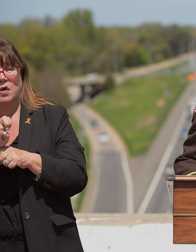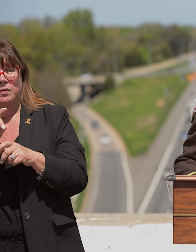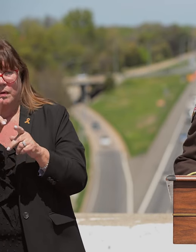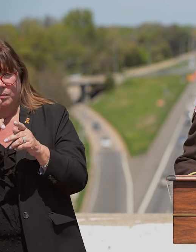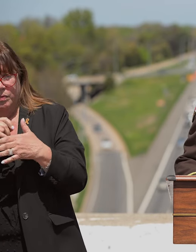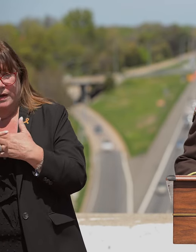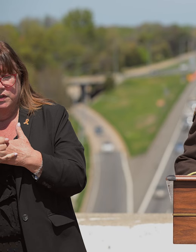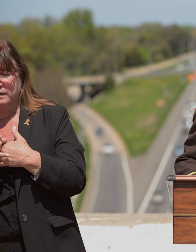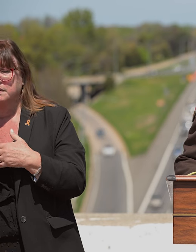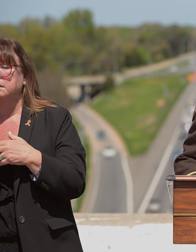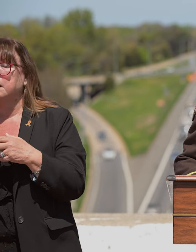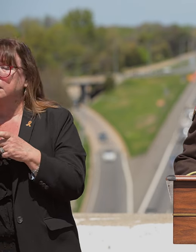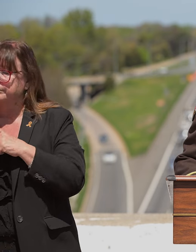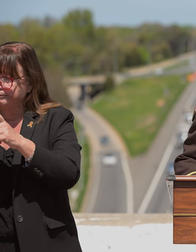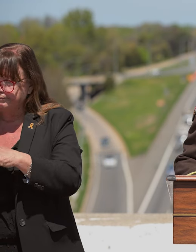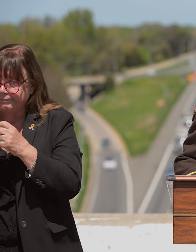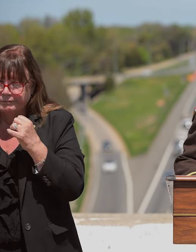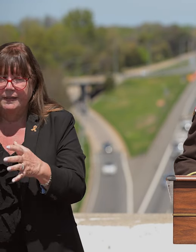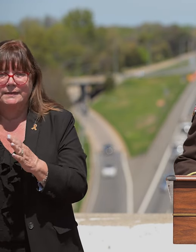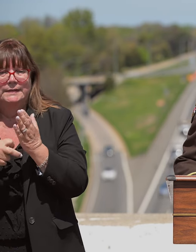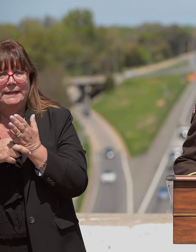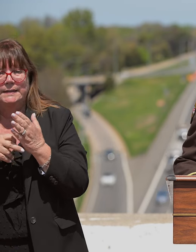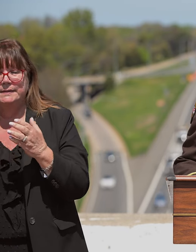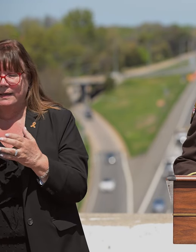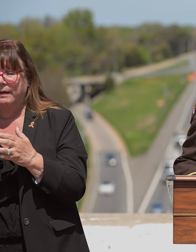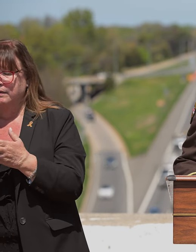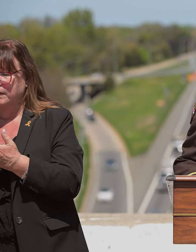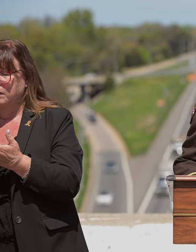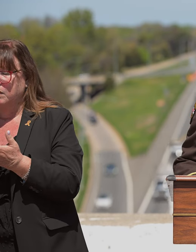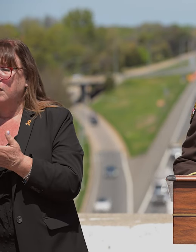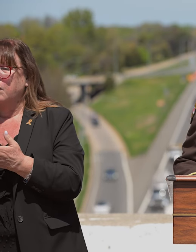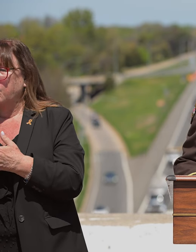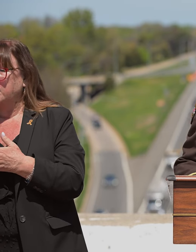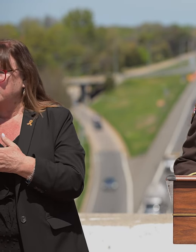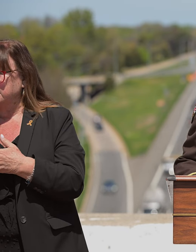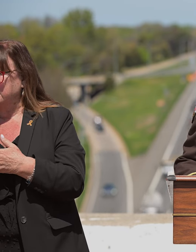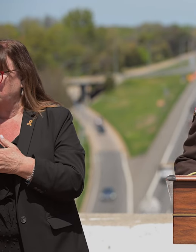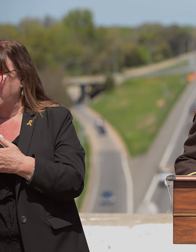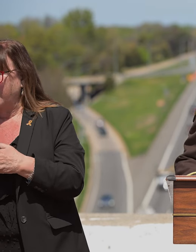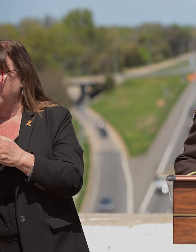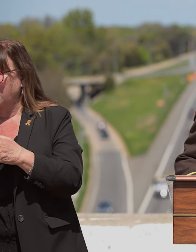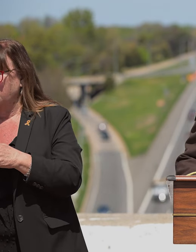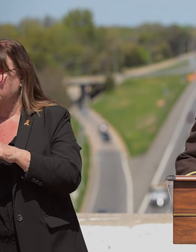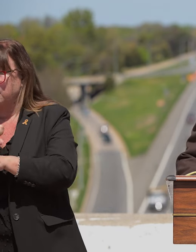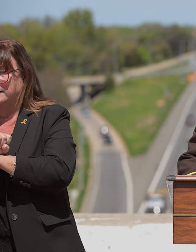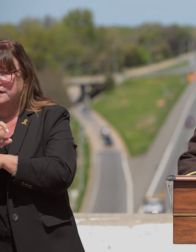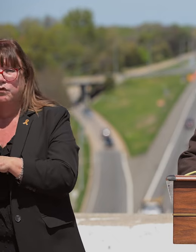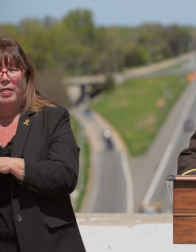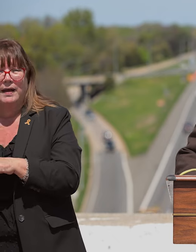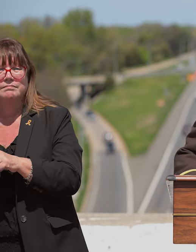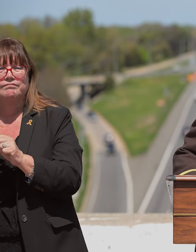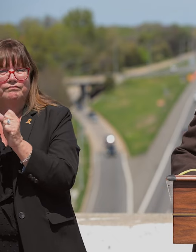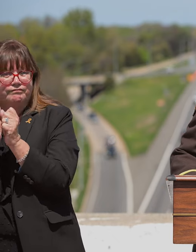14,000 warnings and citations, and recording approximately 100 DUI arrests. The